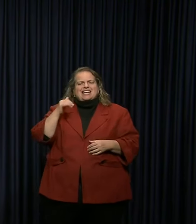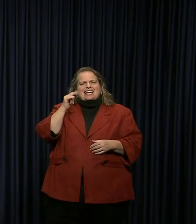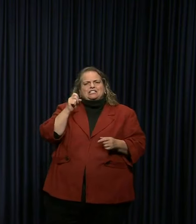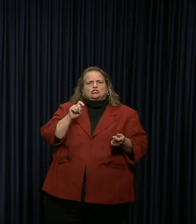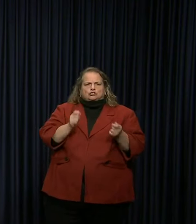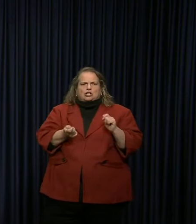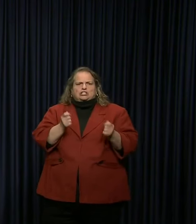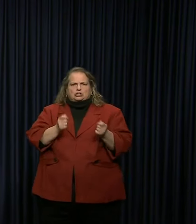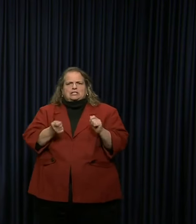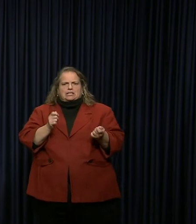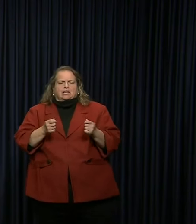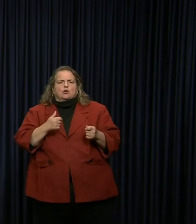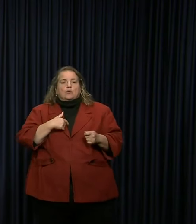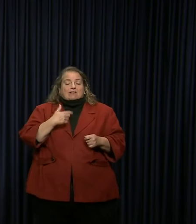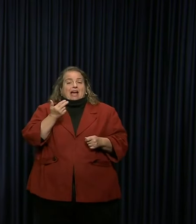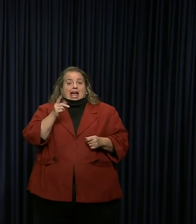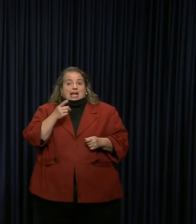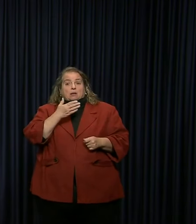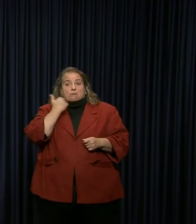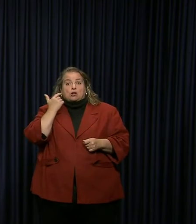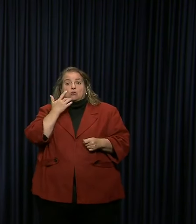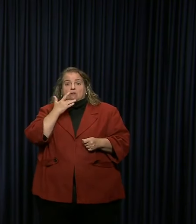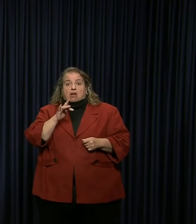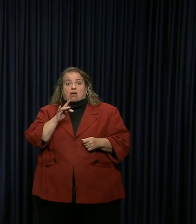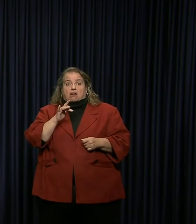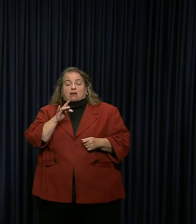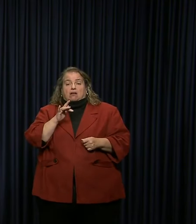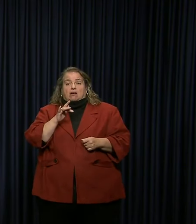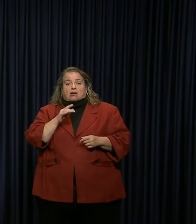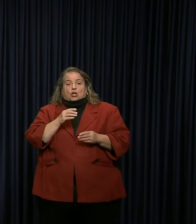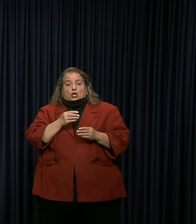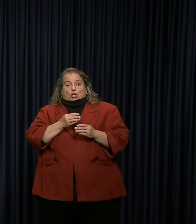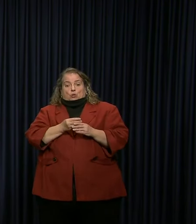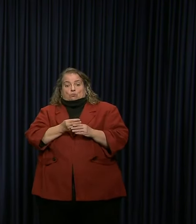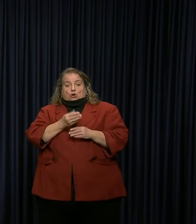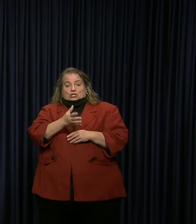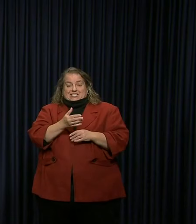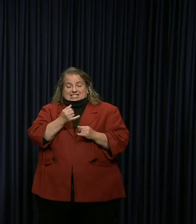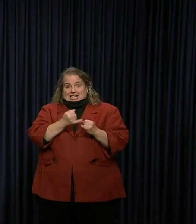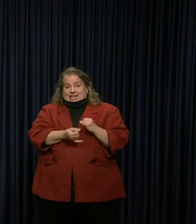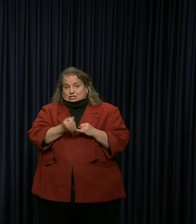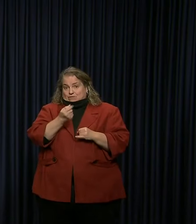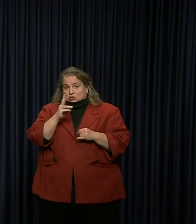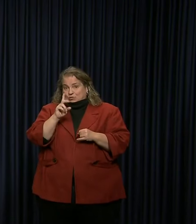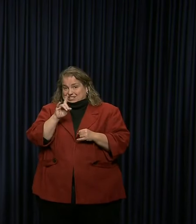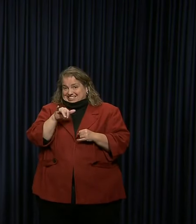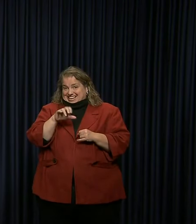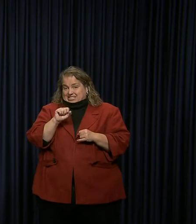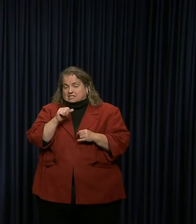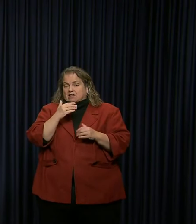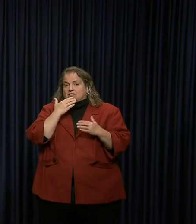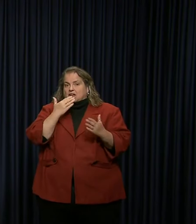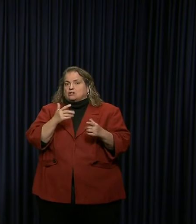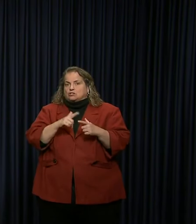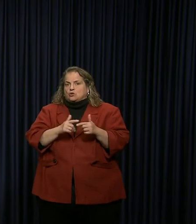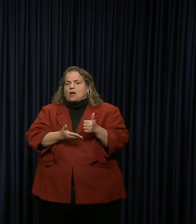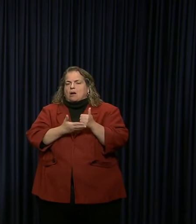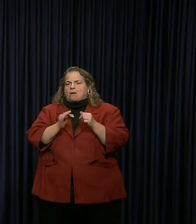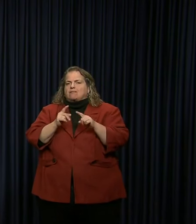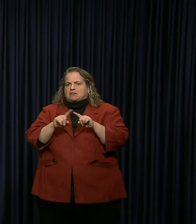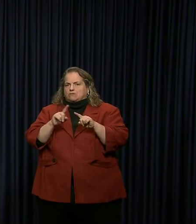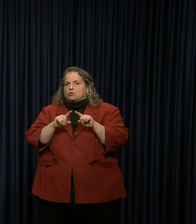had better luck purchasing, especially in the last couple days, thanks to help of